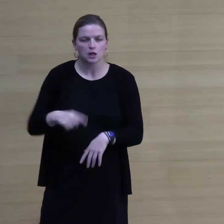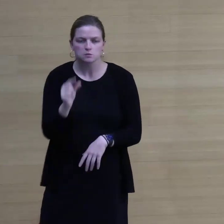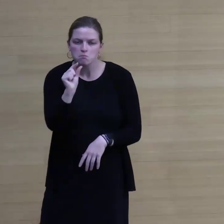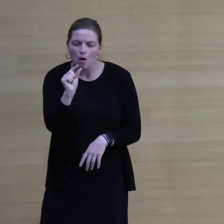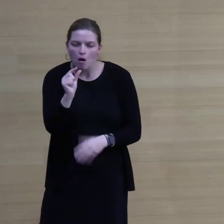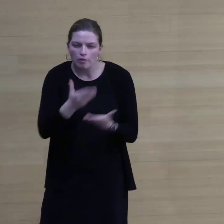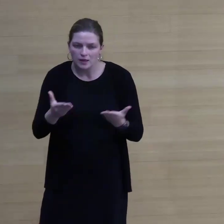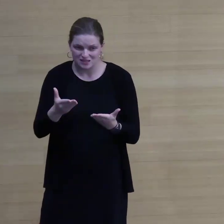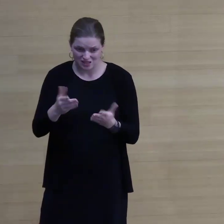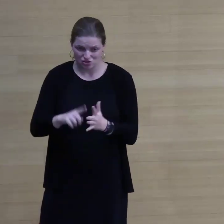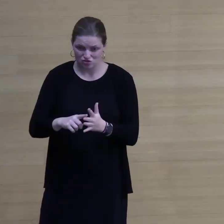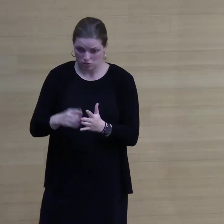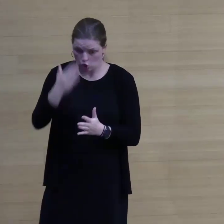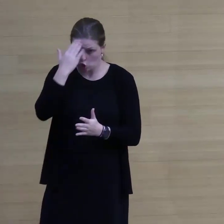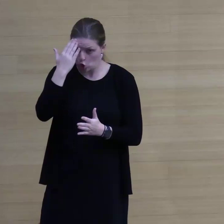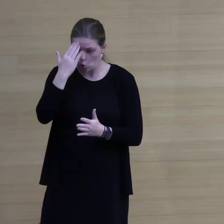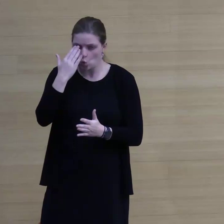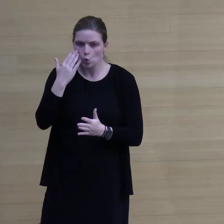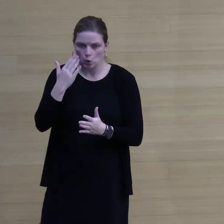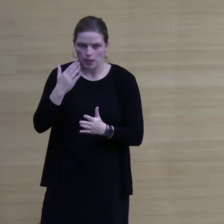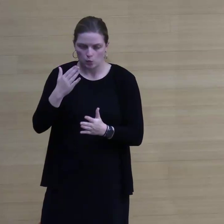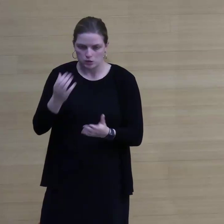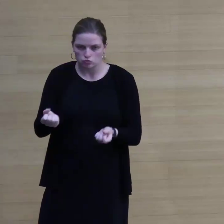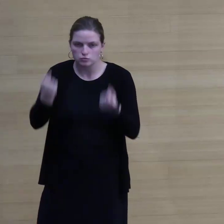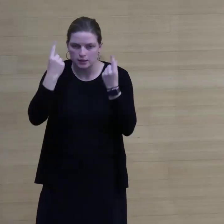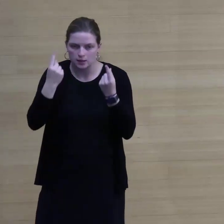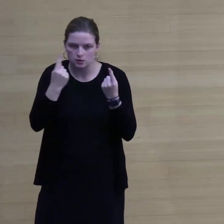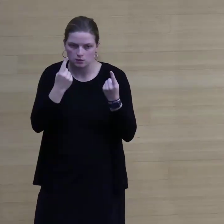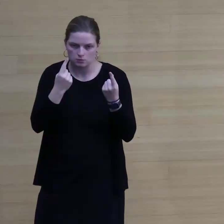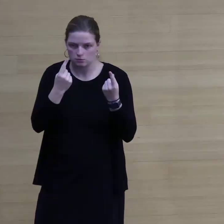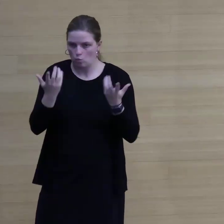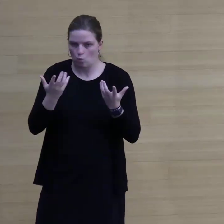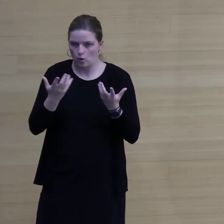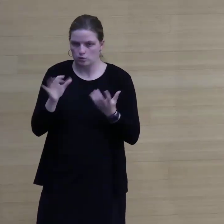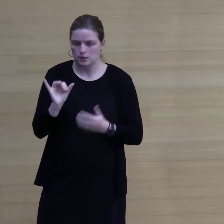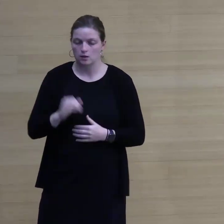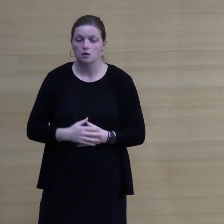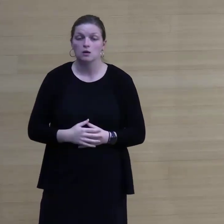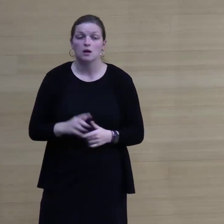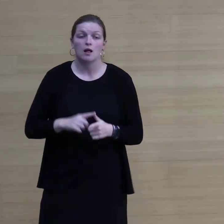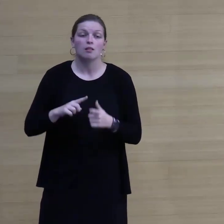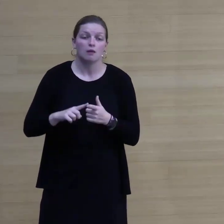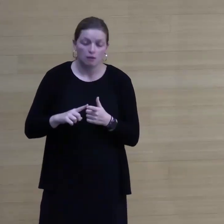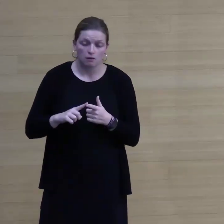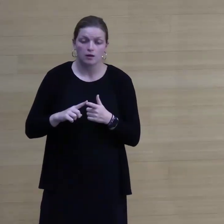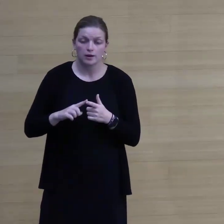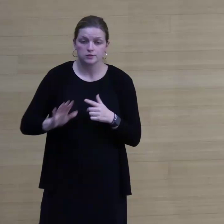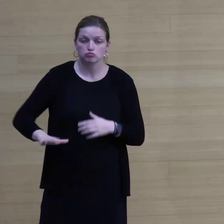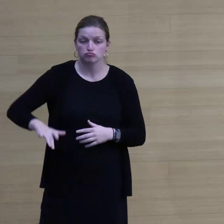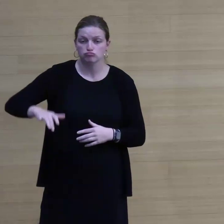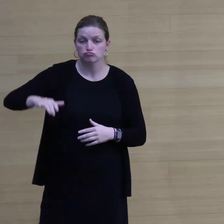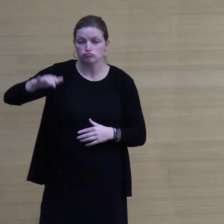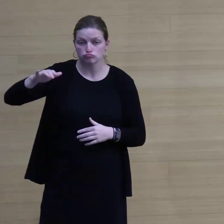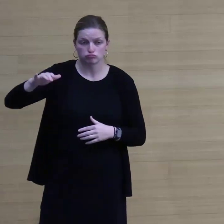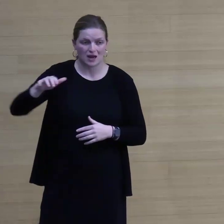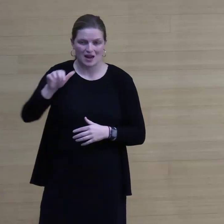that that showed that that he was getting it. And then as he grew older